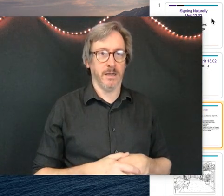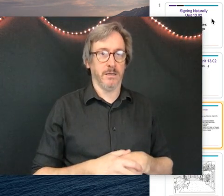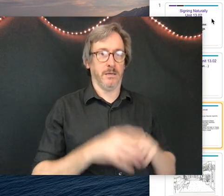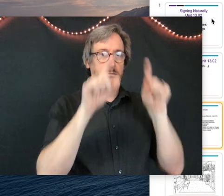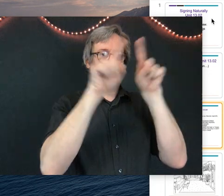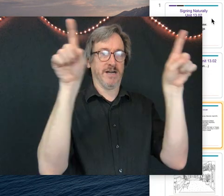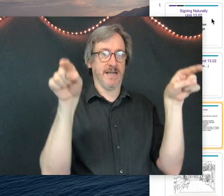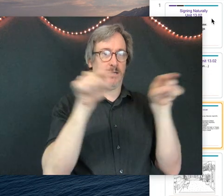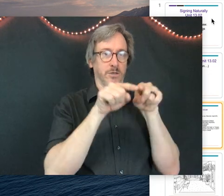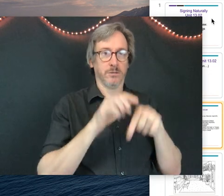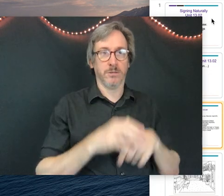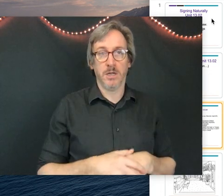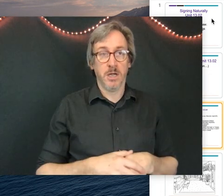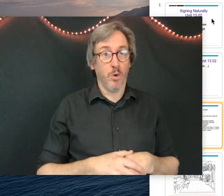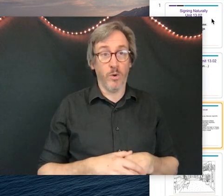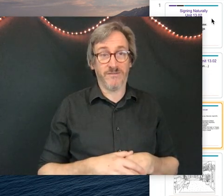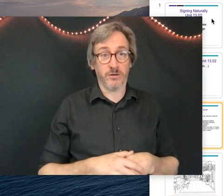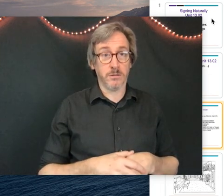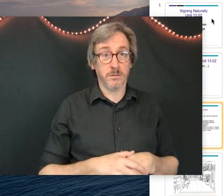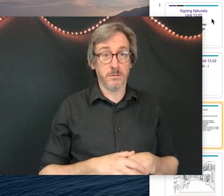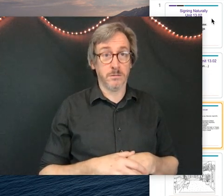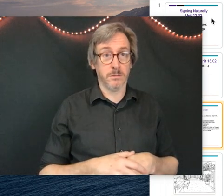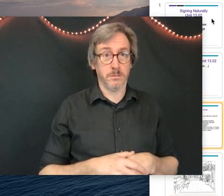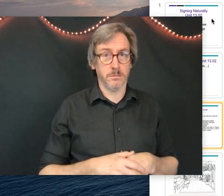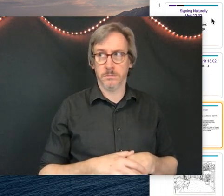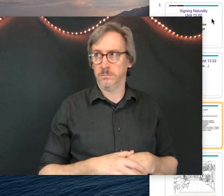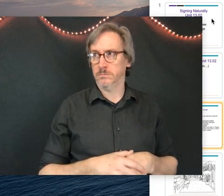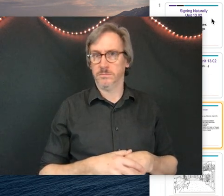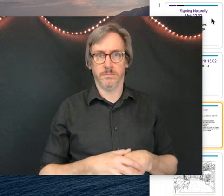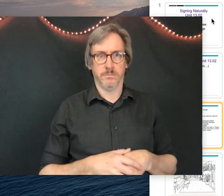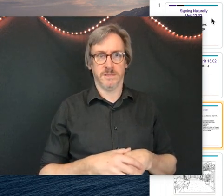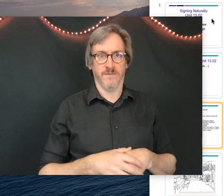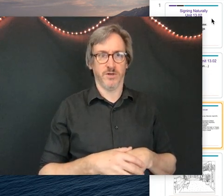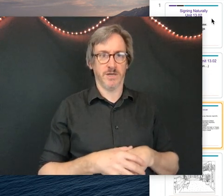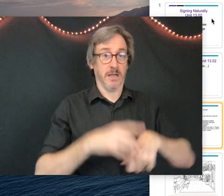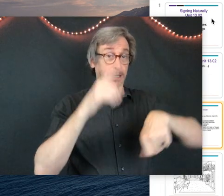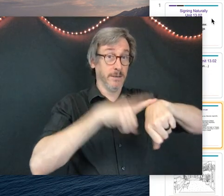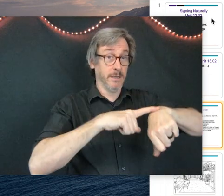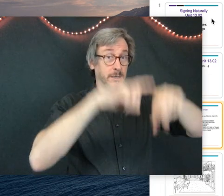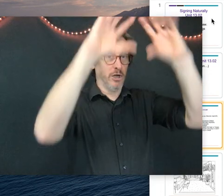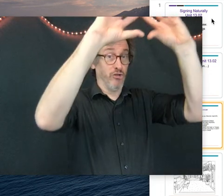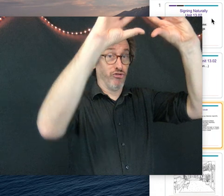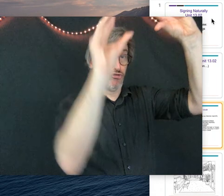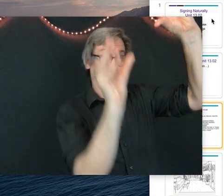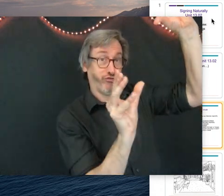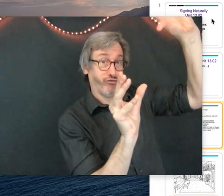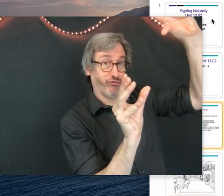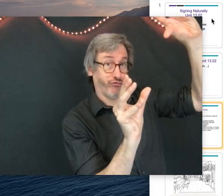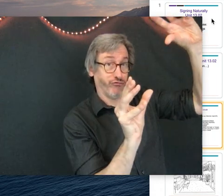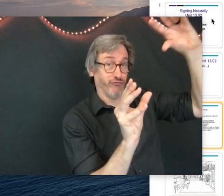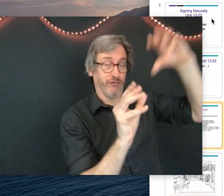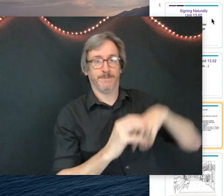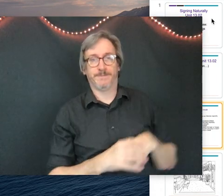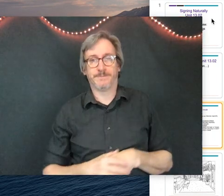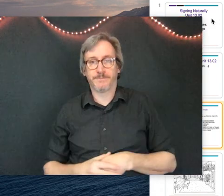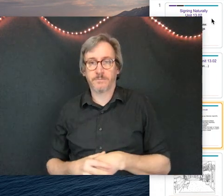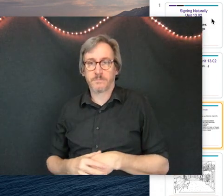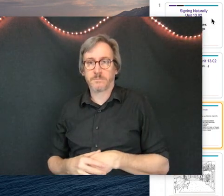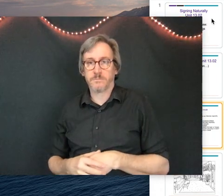like a little rectangular, whatever, Salvador Dali.